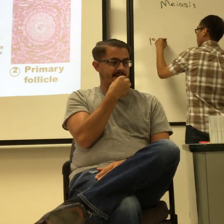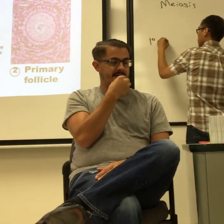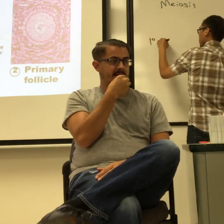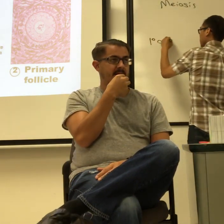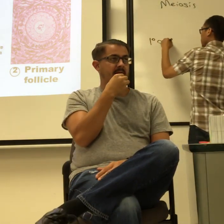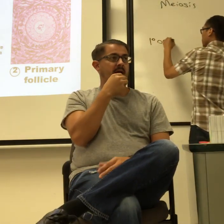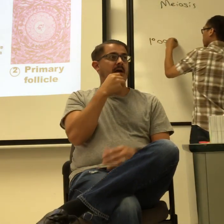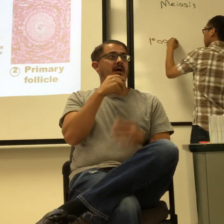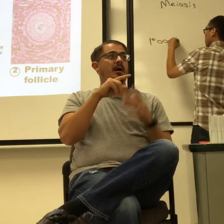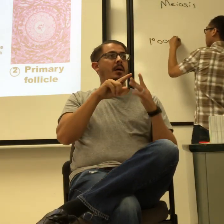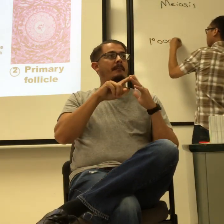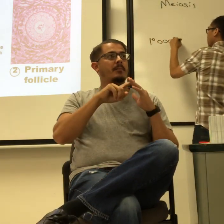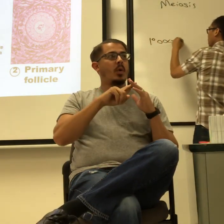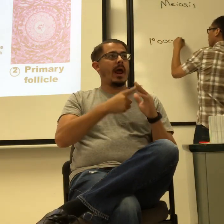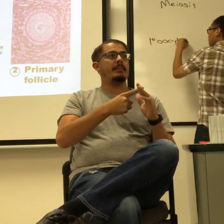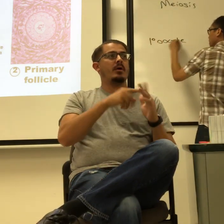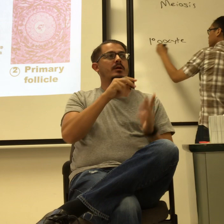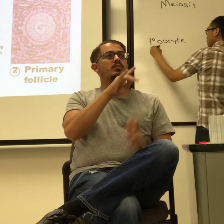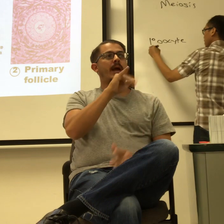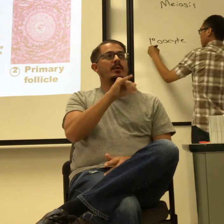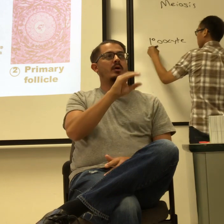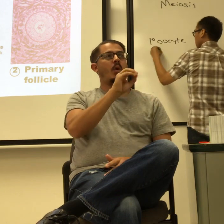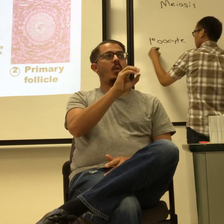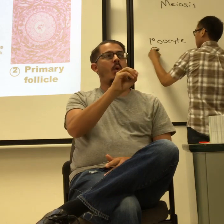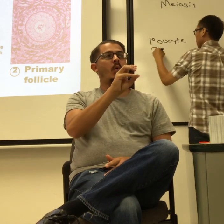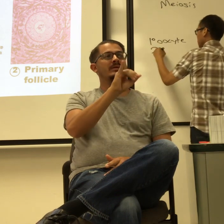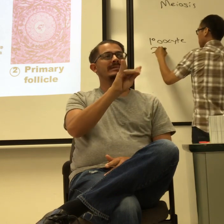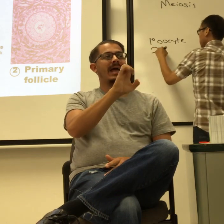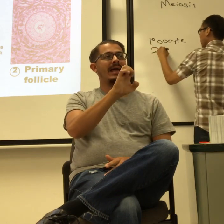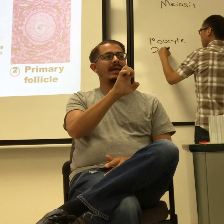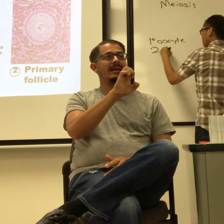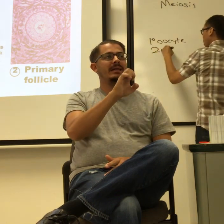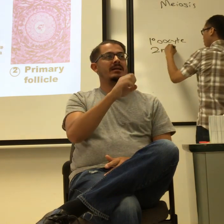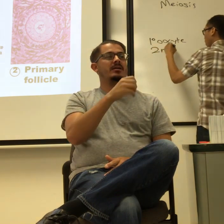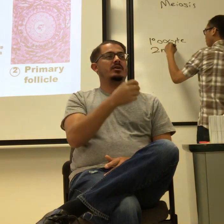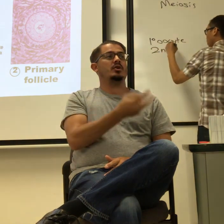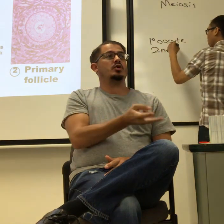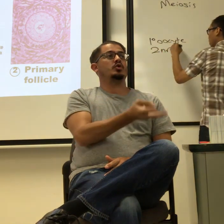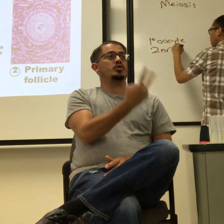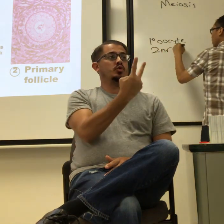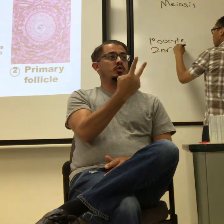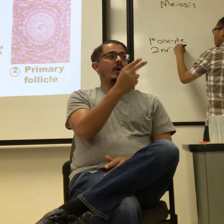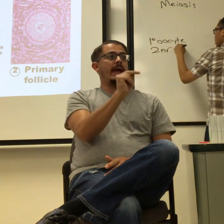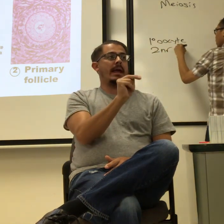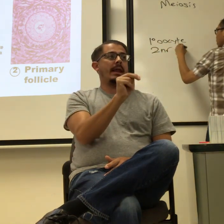primary oocyte. We stuck in 2NR,